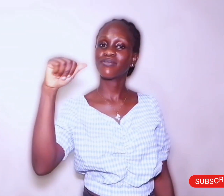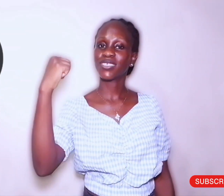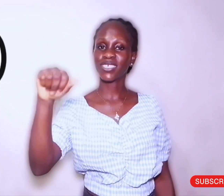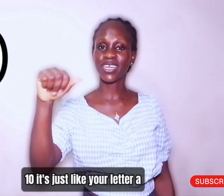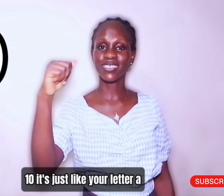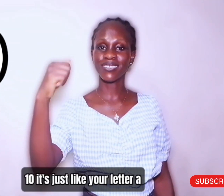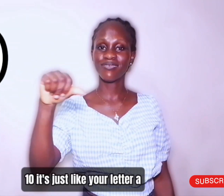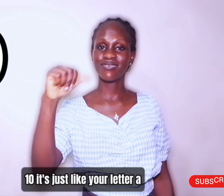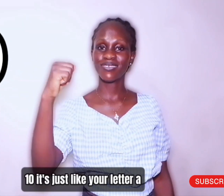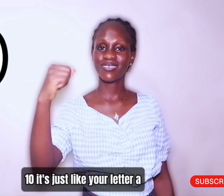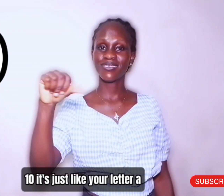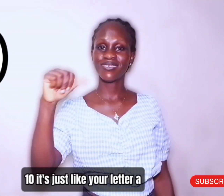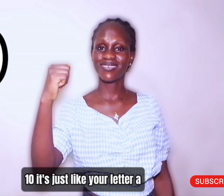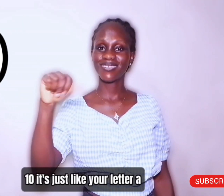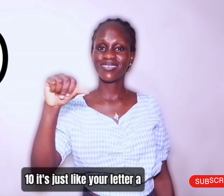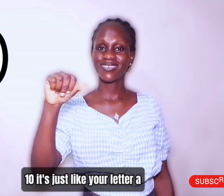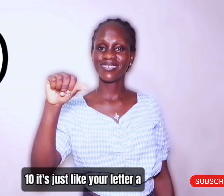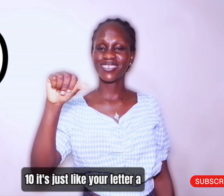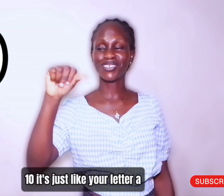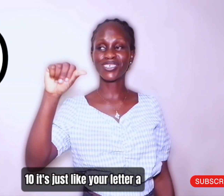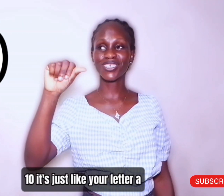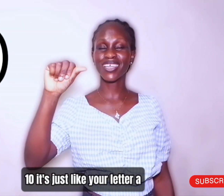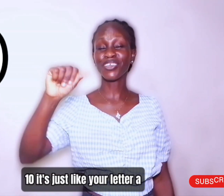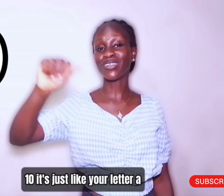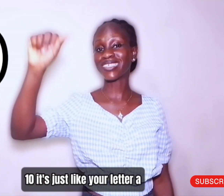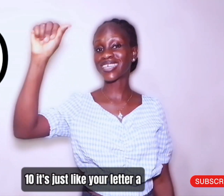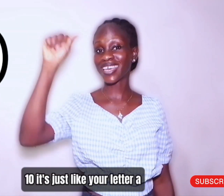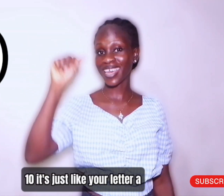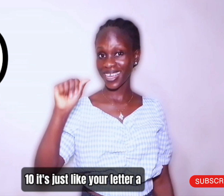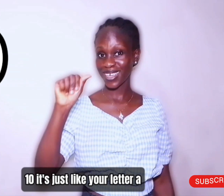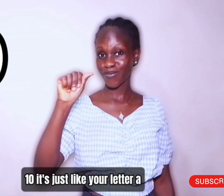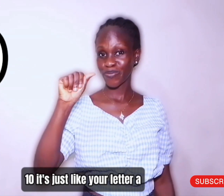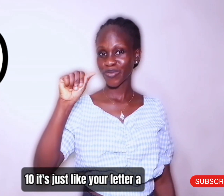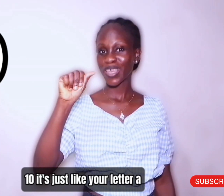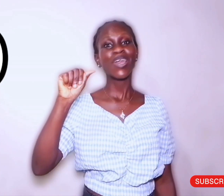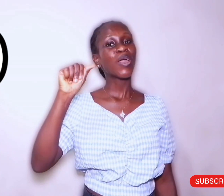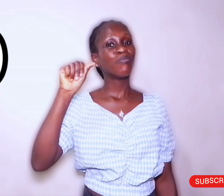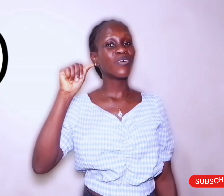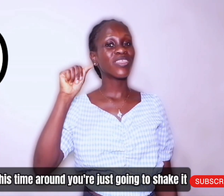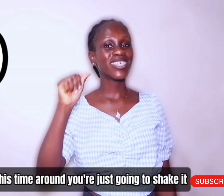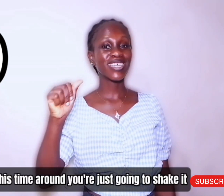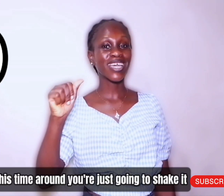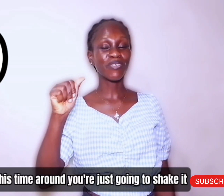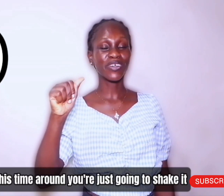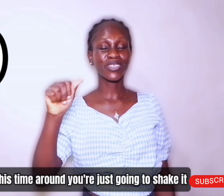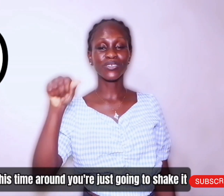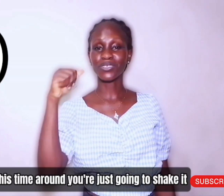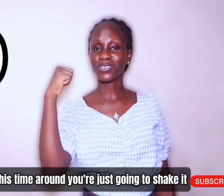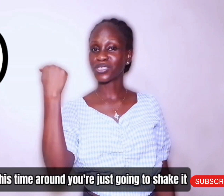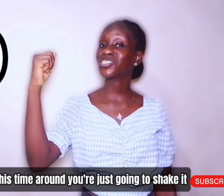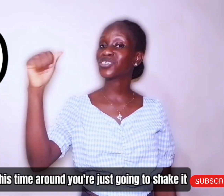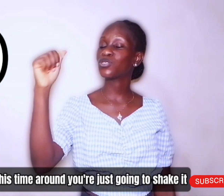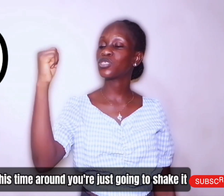10. It's just like your letter A, but this time around you're just going to shake it.